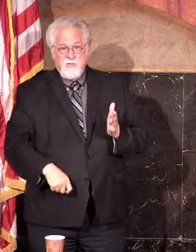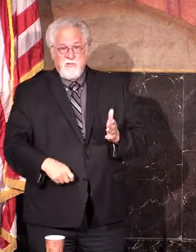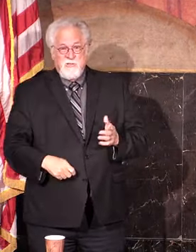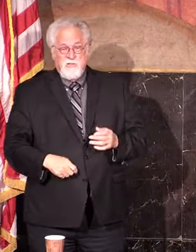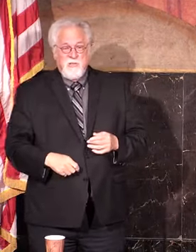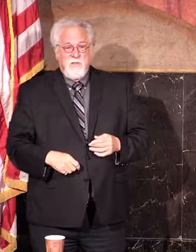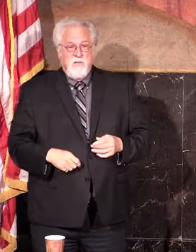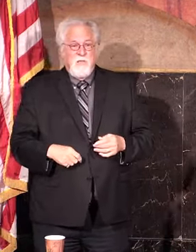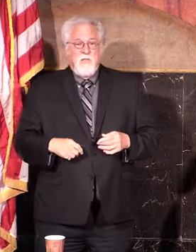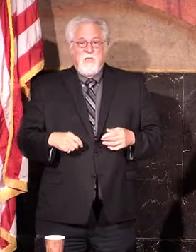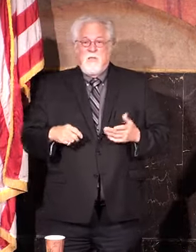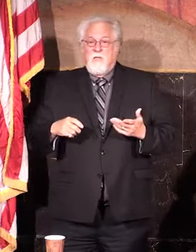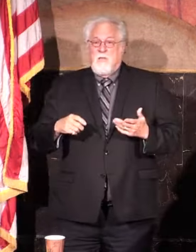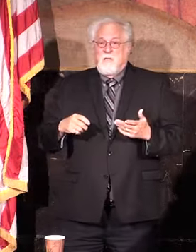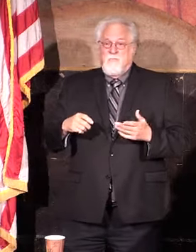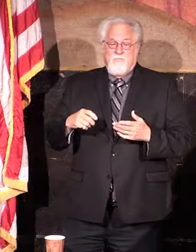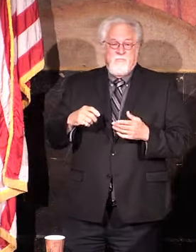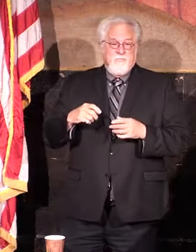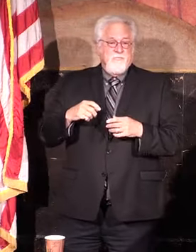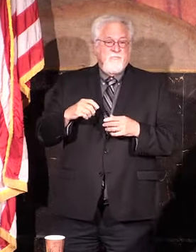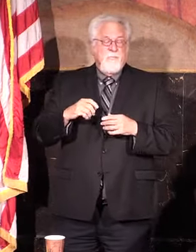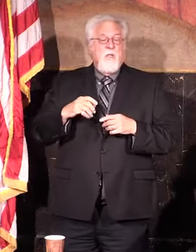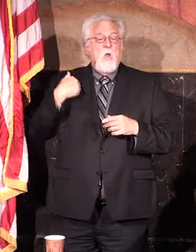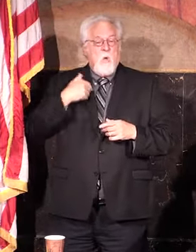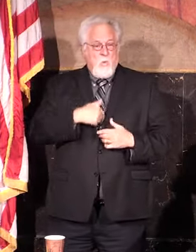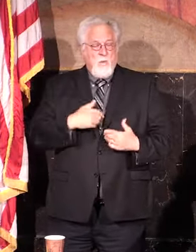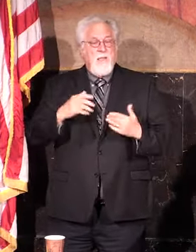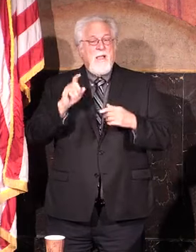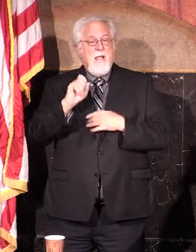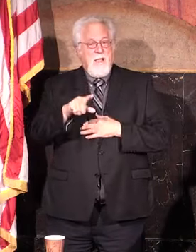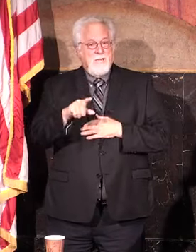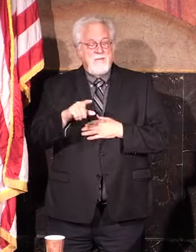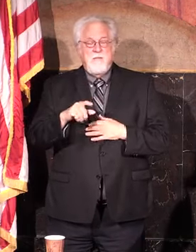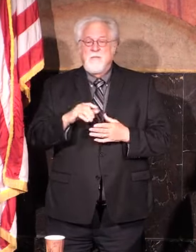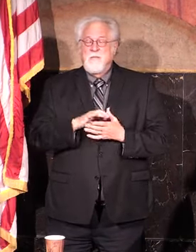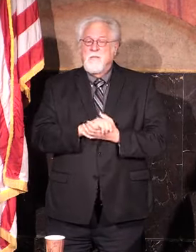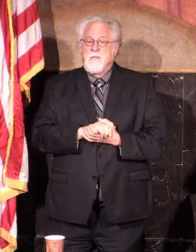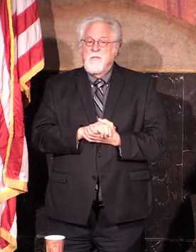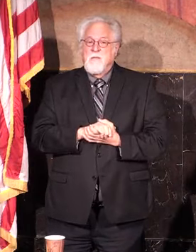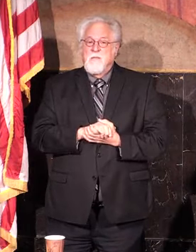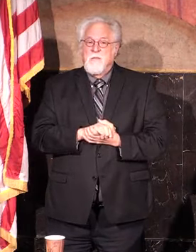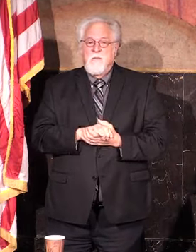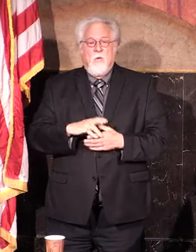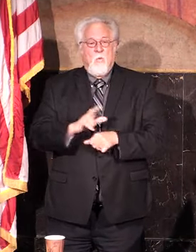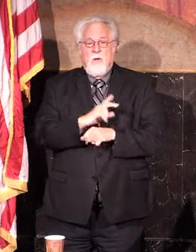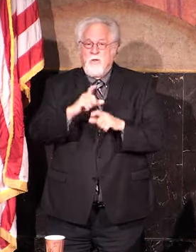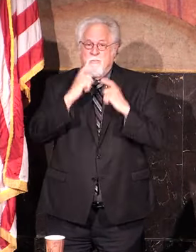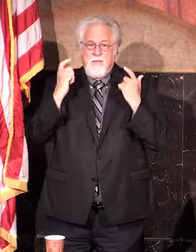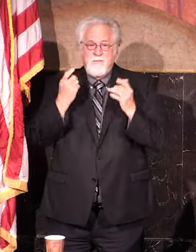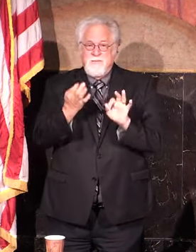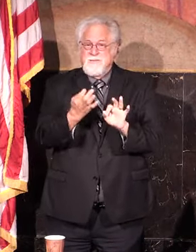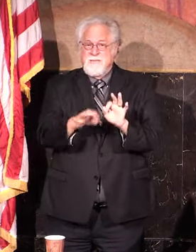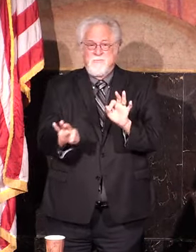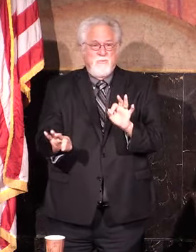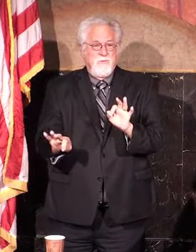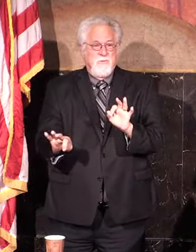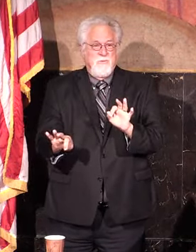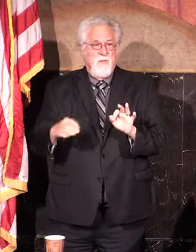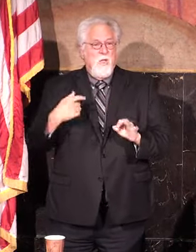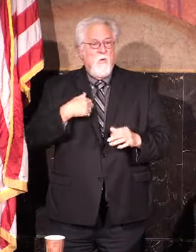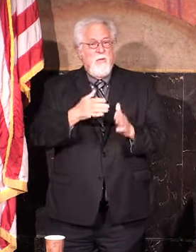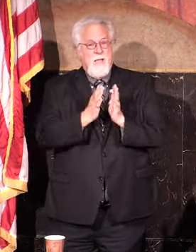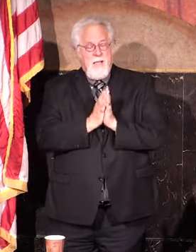especially to the healthcare system. We ask that you wear your mask. That's simple. We ask